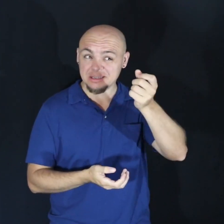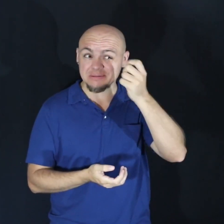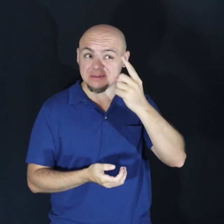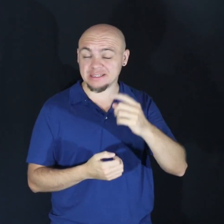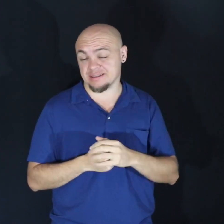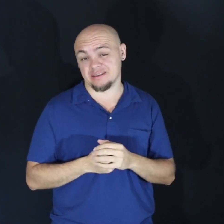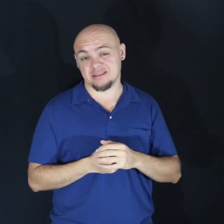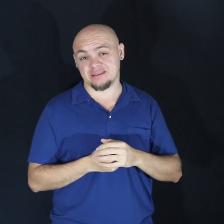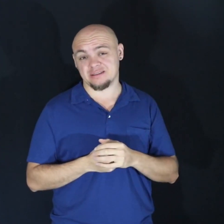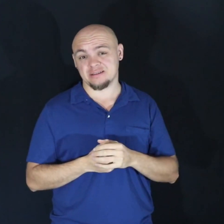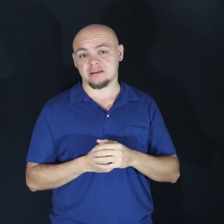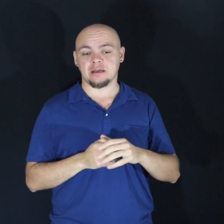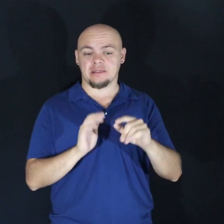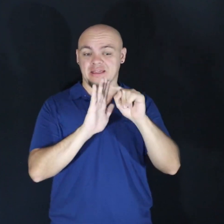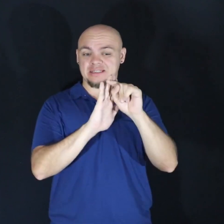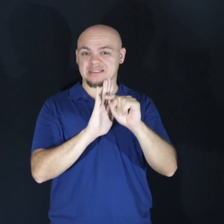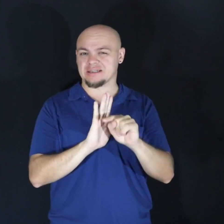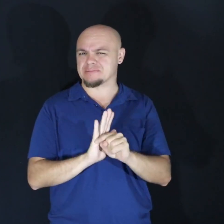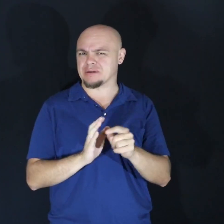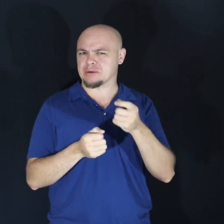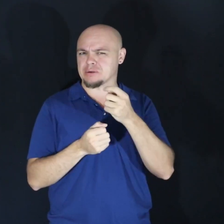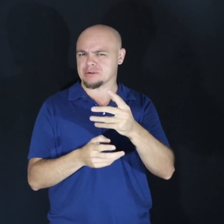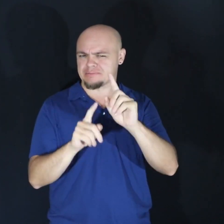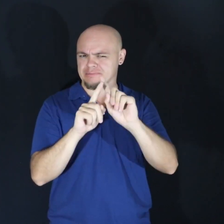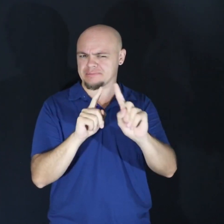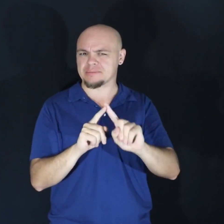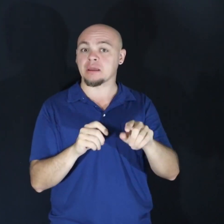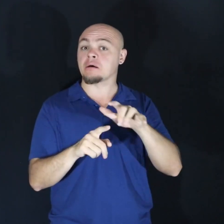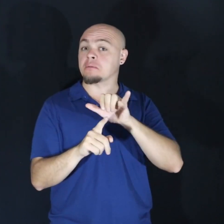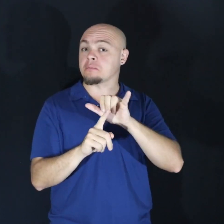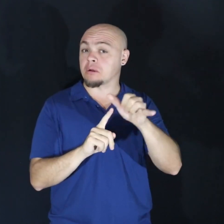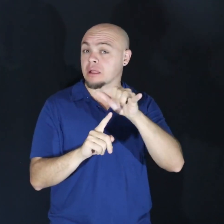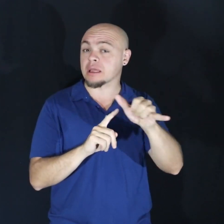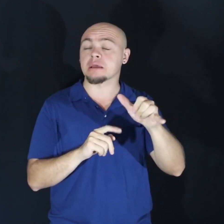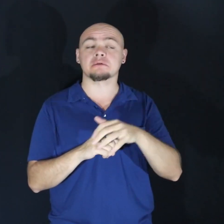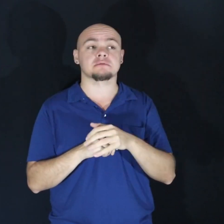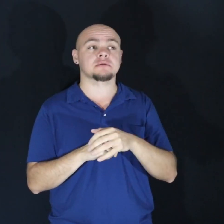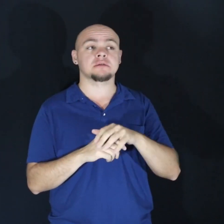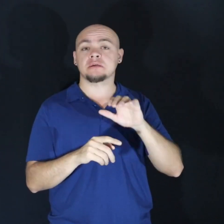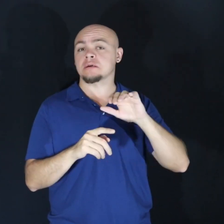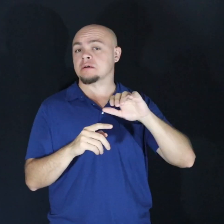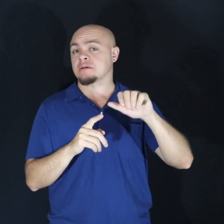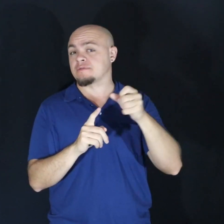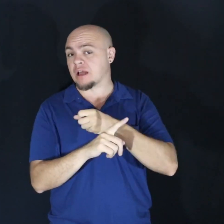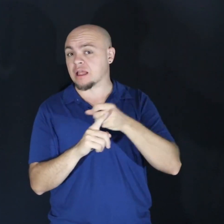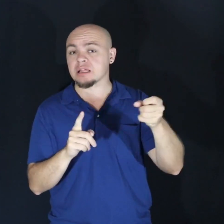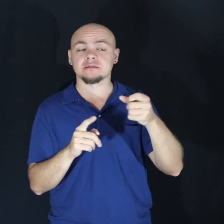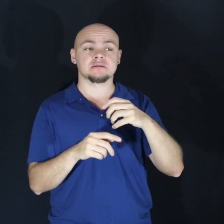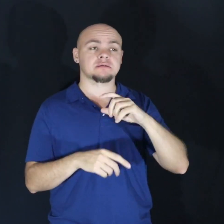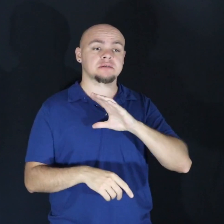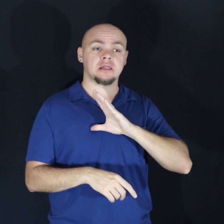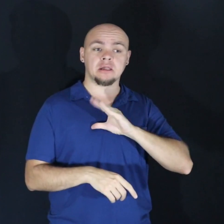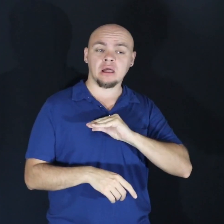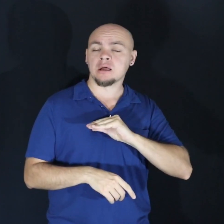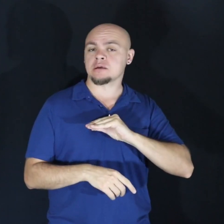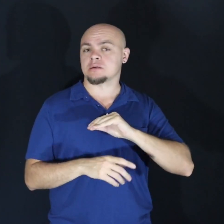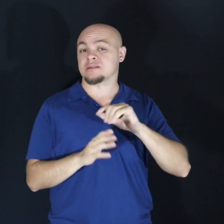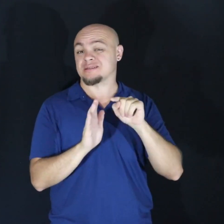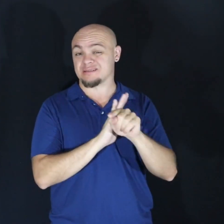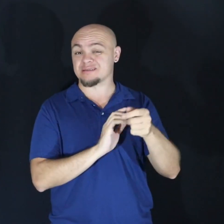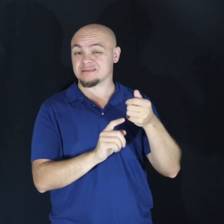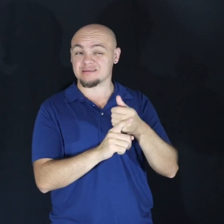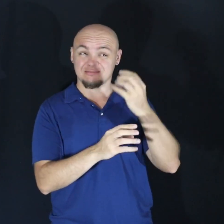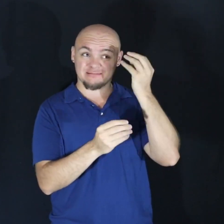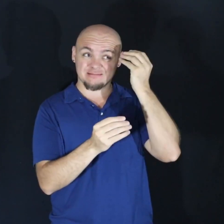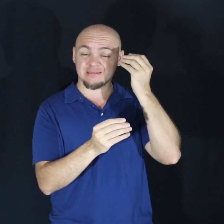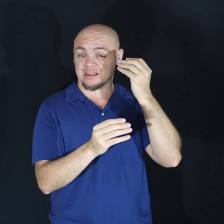sense. The stigma causes a lot of things: bullying, violence, low self-esteem, and suicide. And